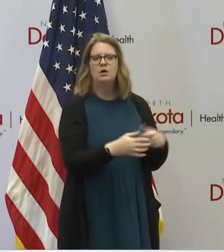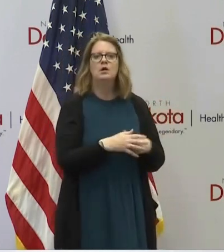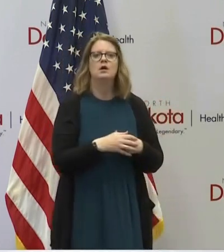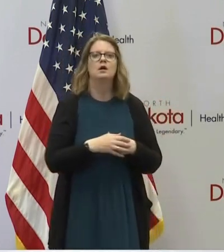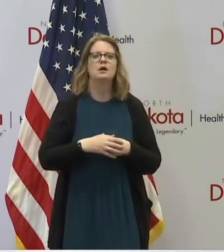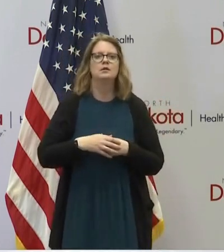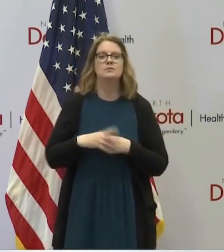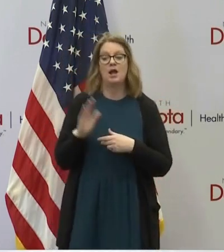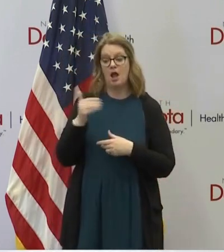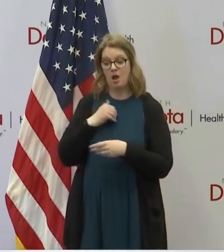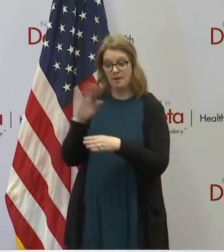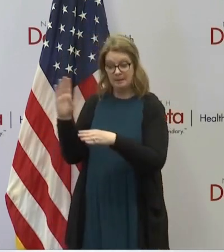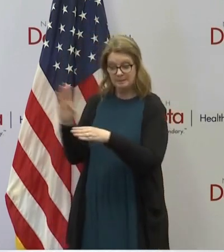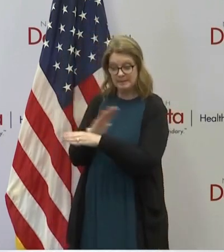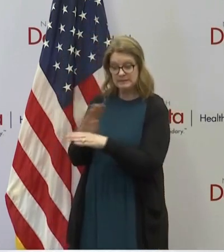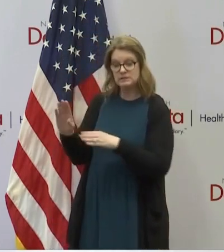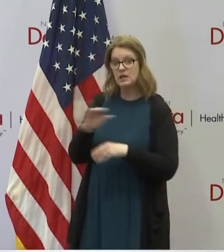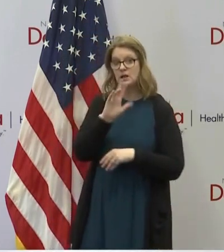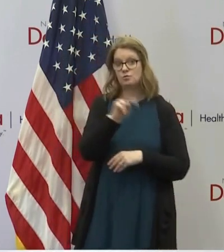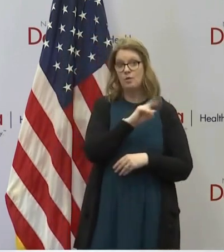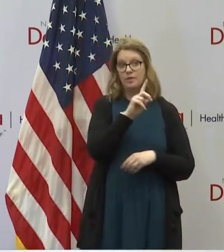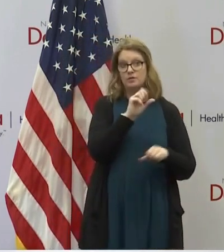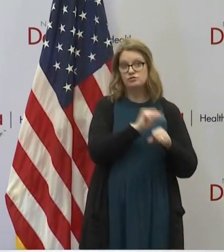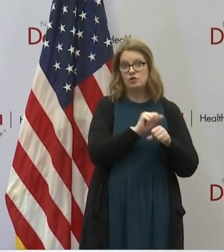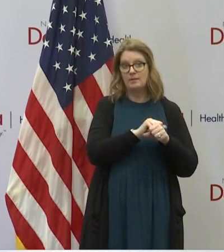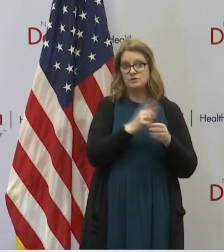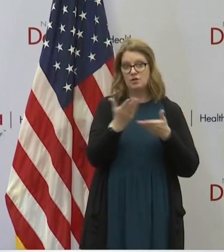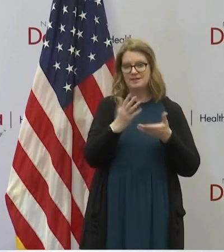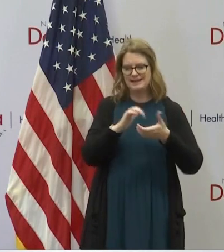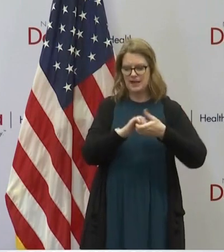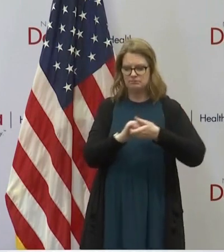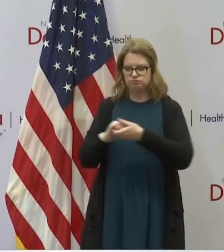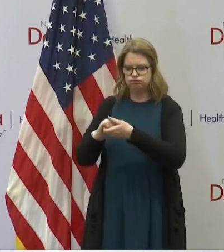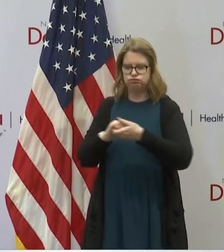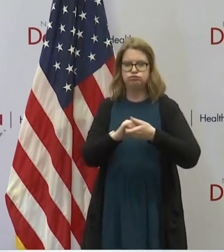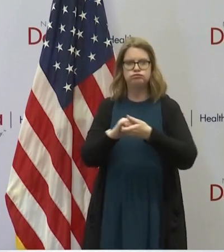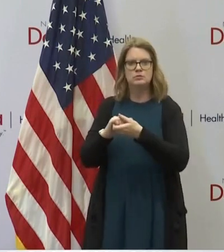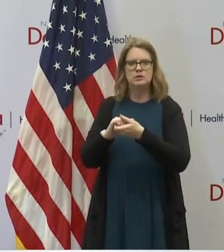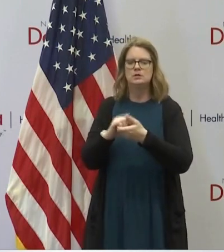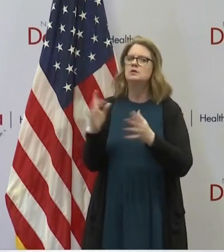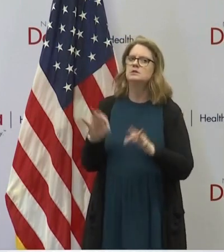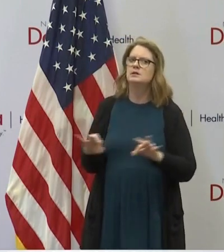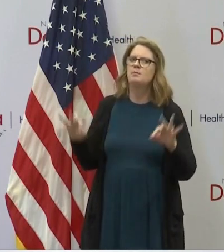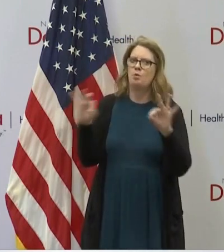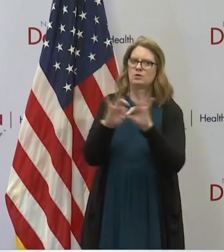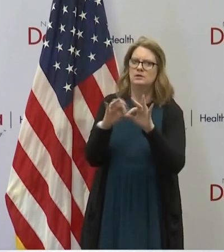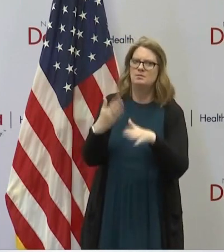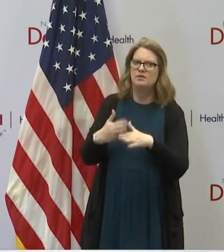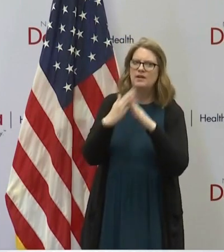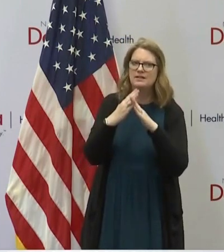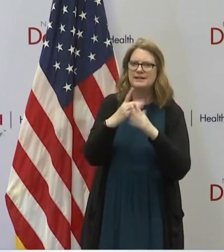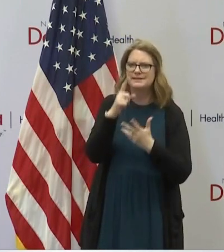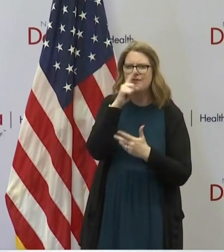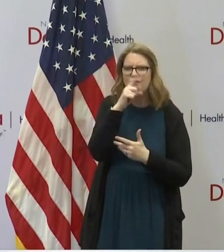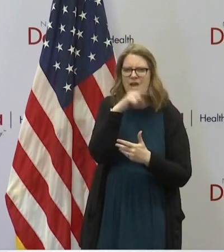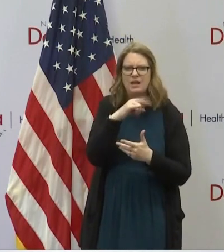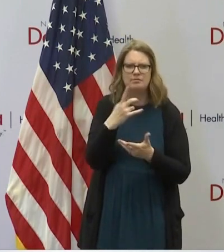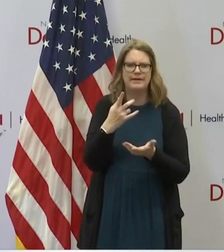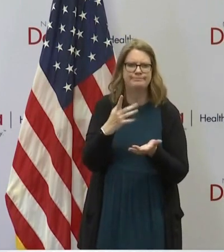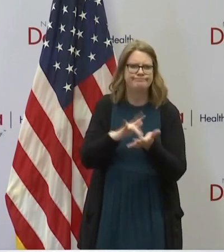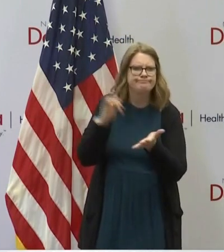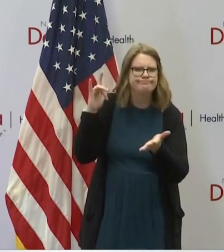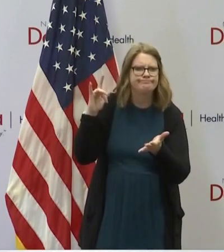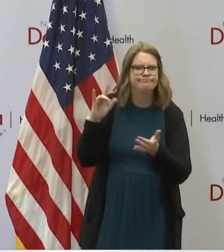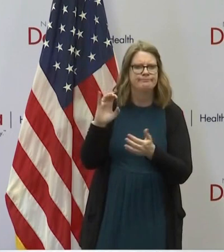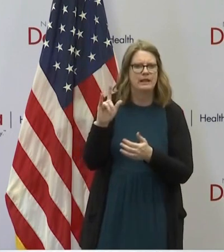partnership between our businesses and North Dakota Job Service is critical in preventing fraudulent claims. Thank you for helping to limit